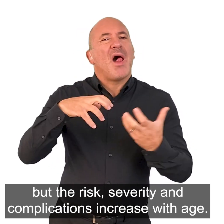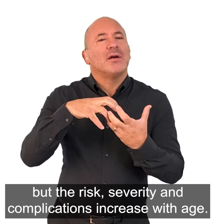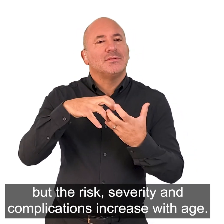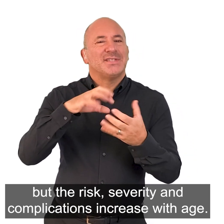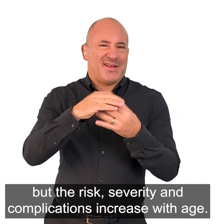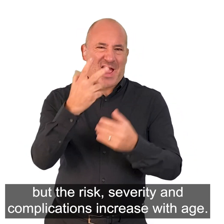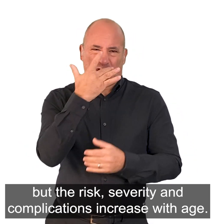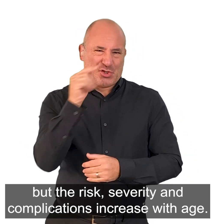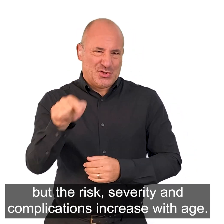age.